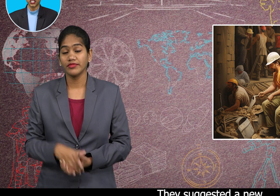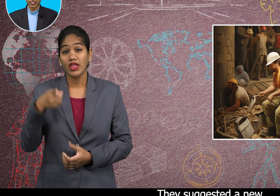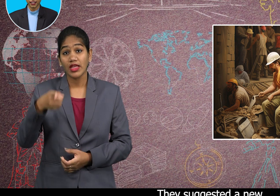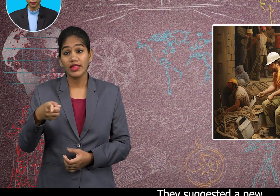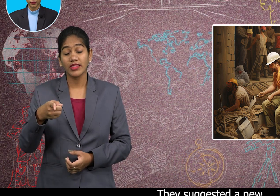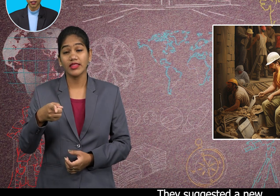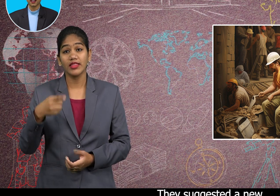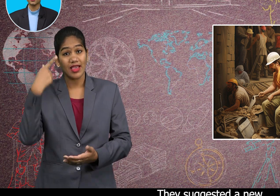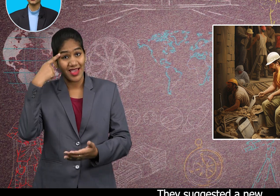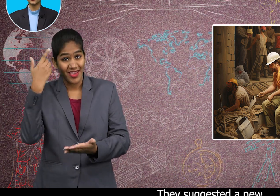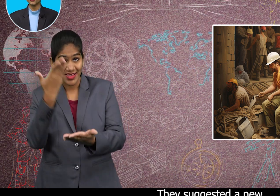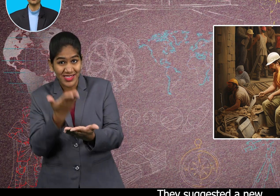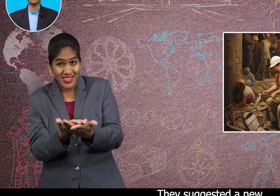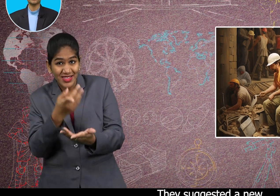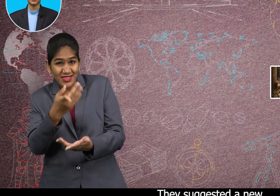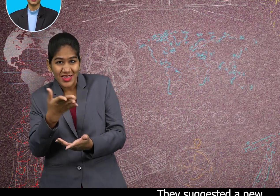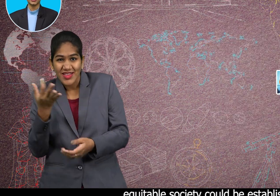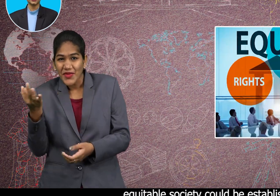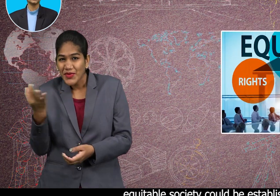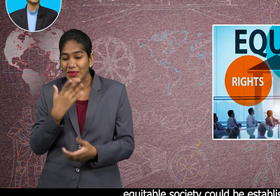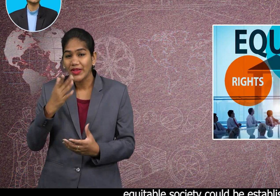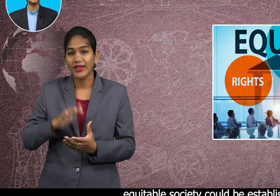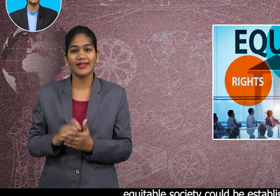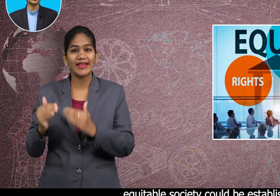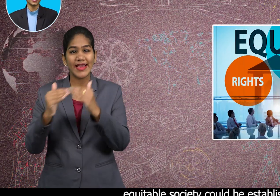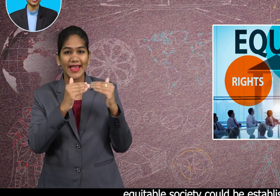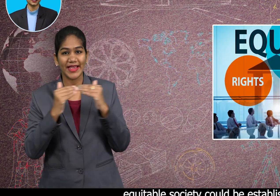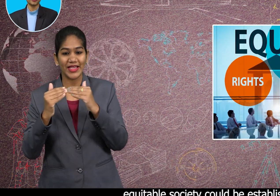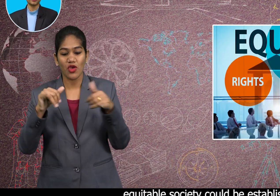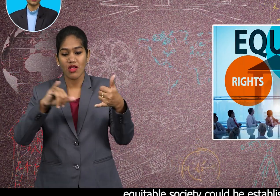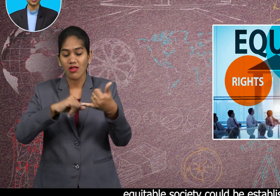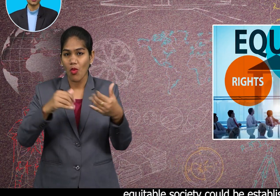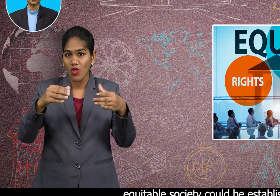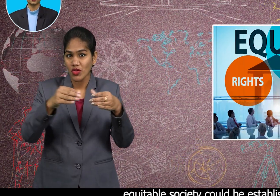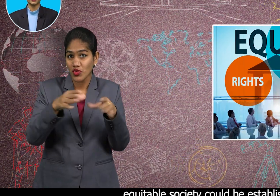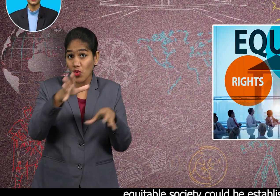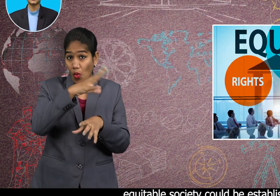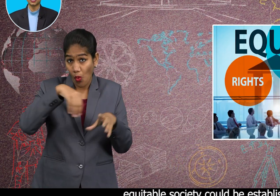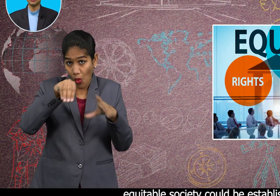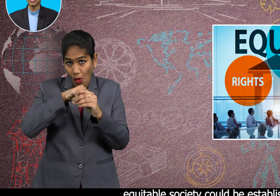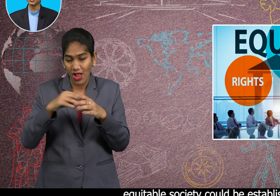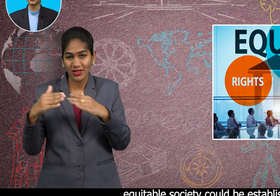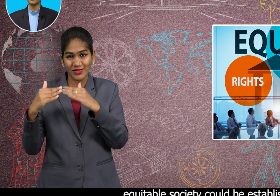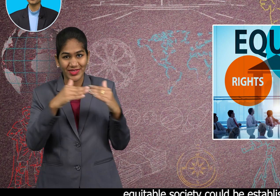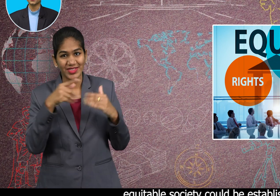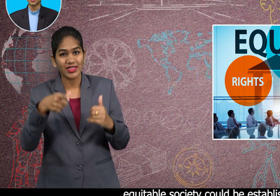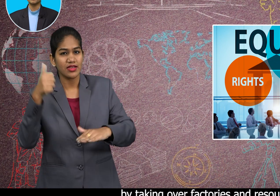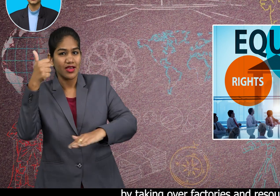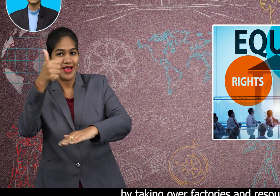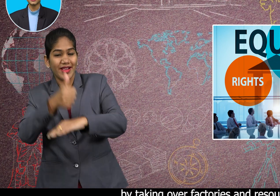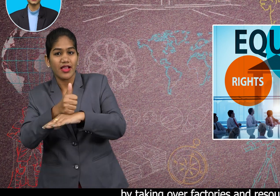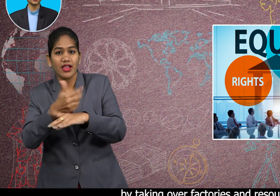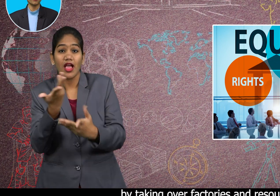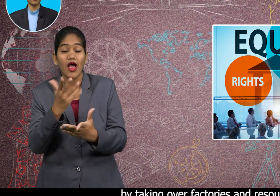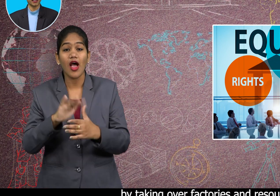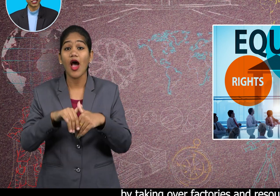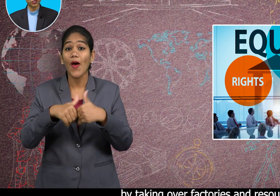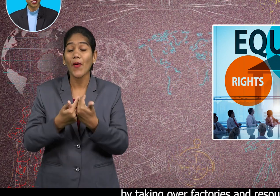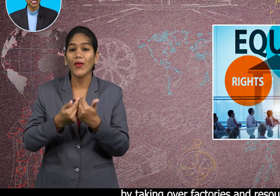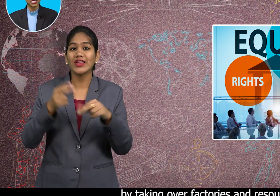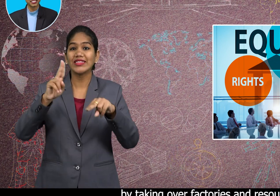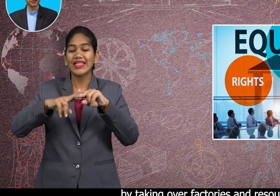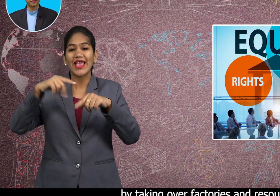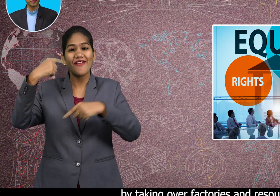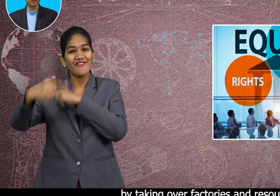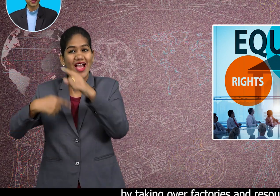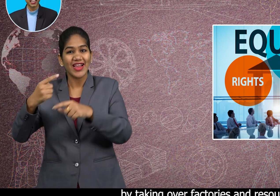They suggested a new equitable society could be established by taking over